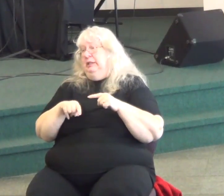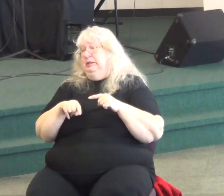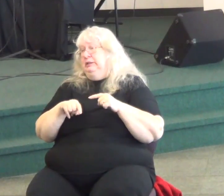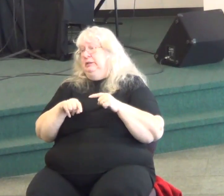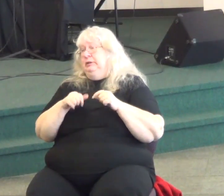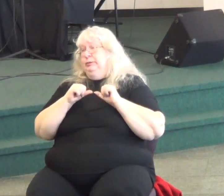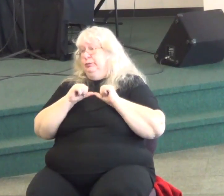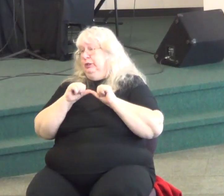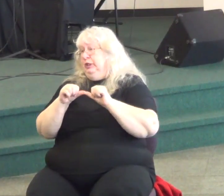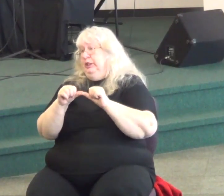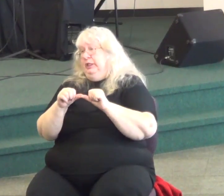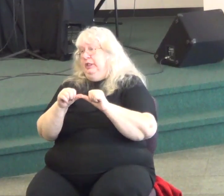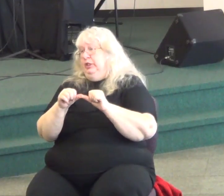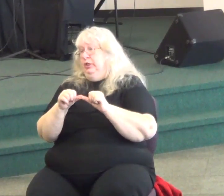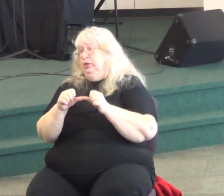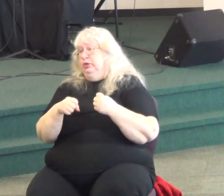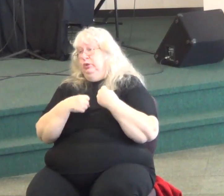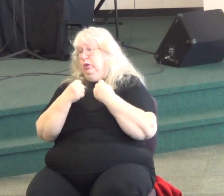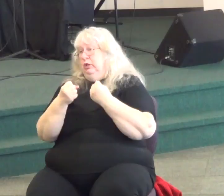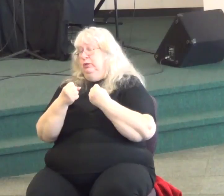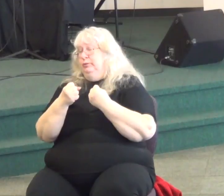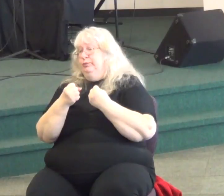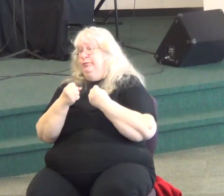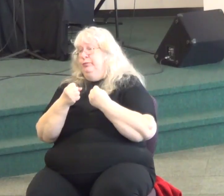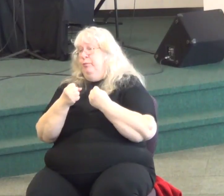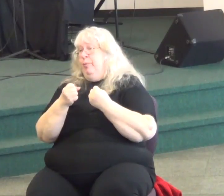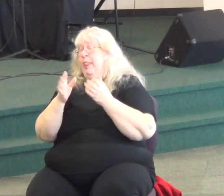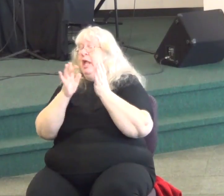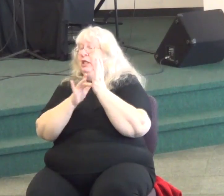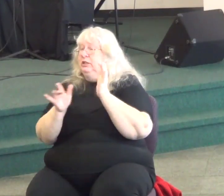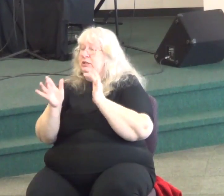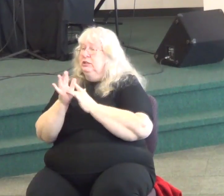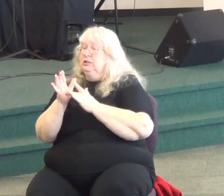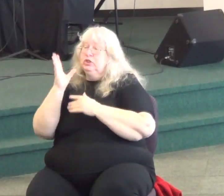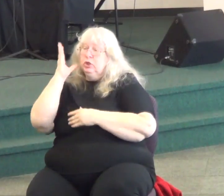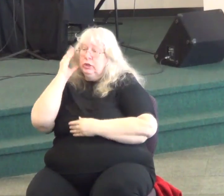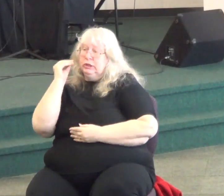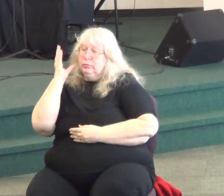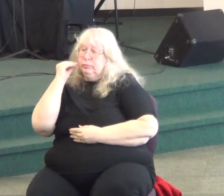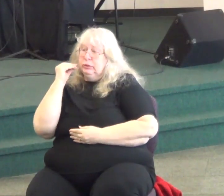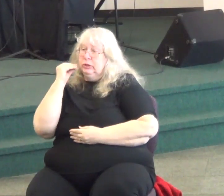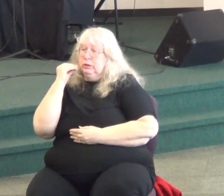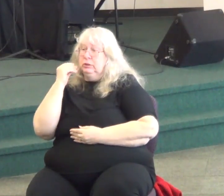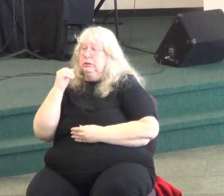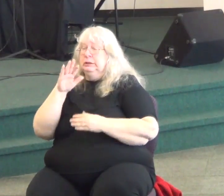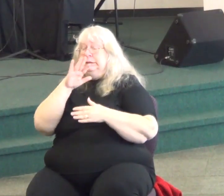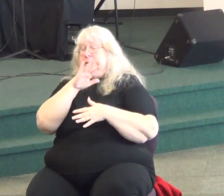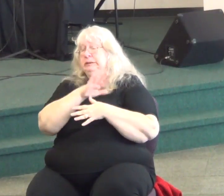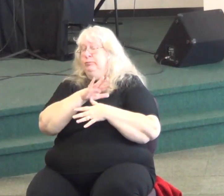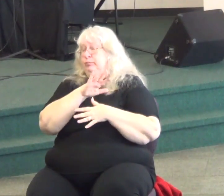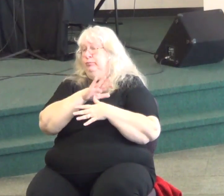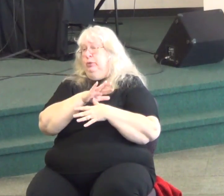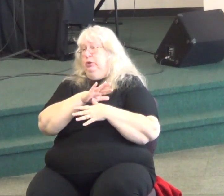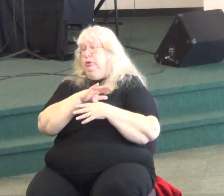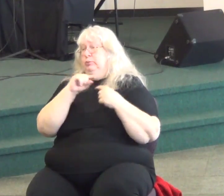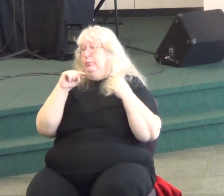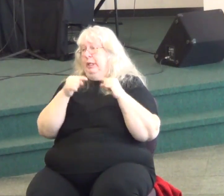Jesus is about to experience the ultimate discomfort, and it's called death. For you, for me, for all